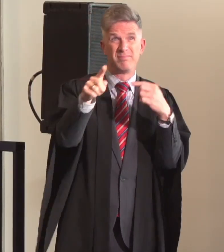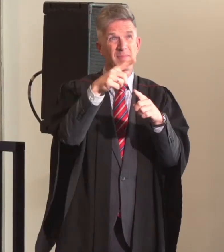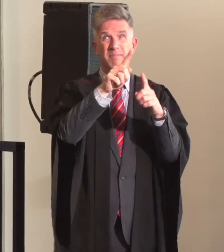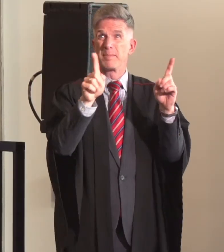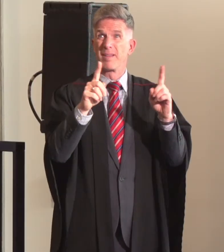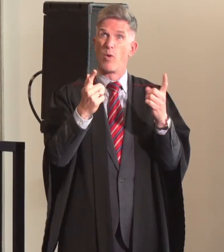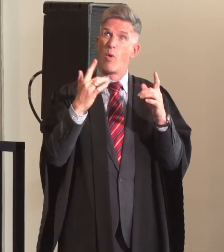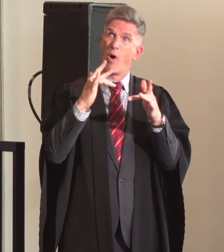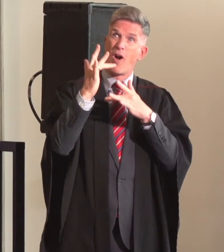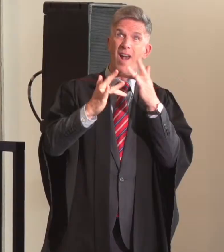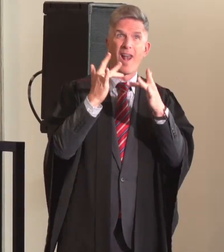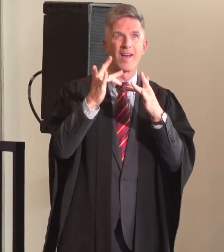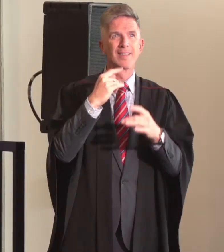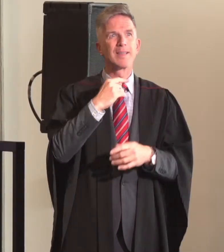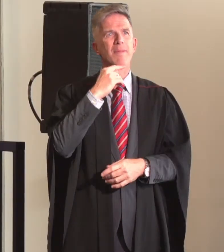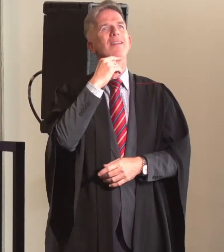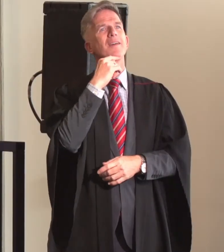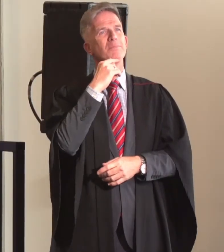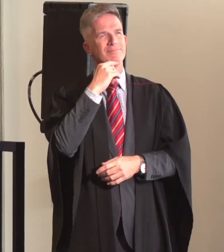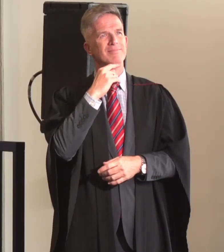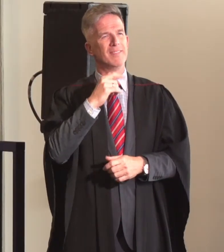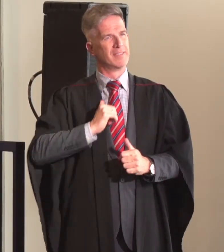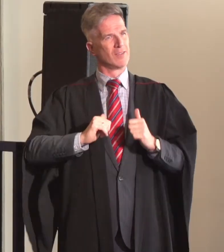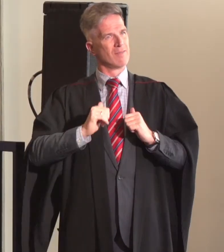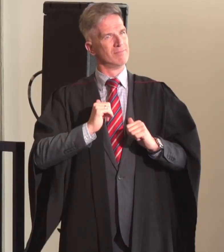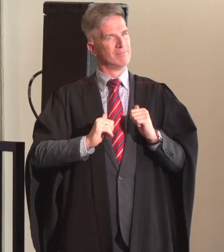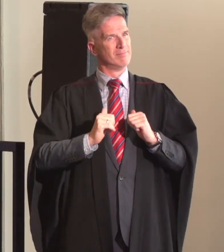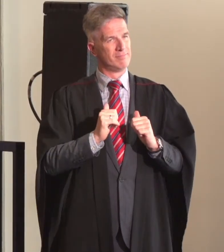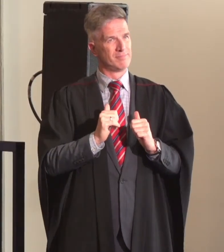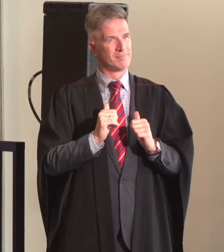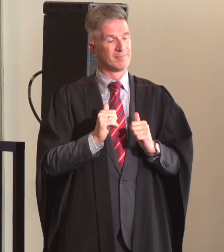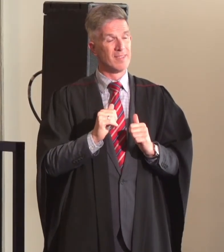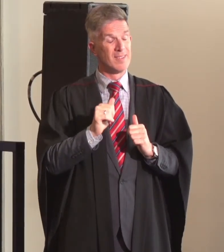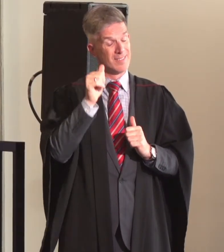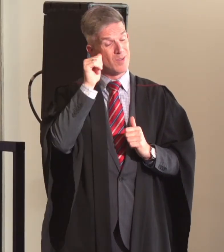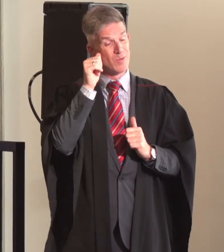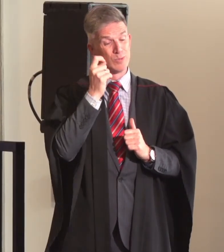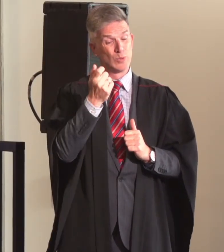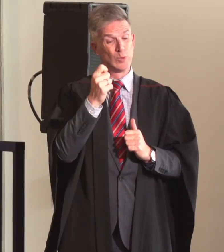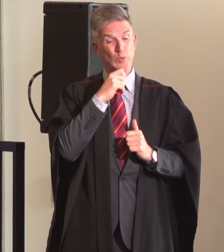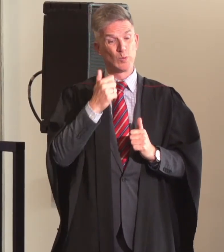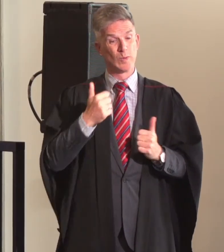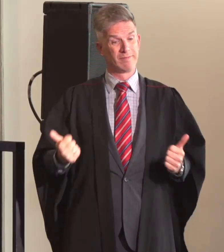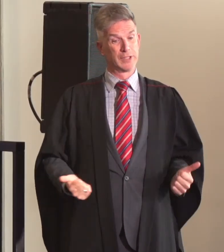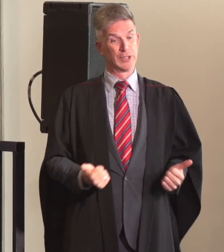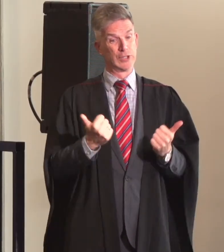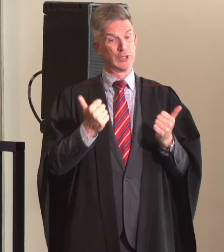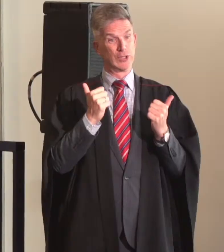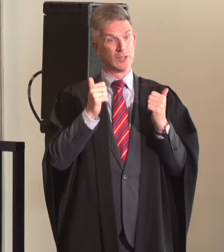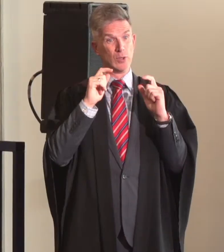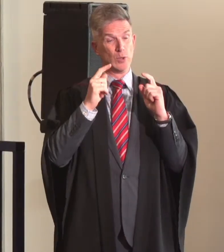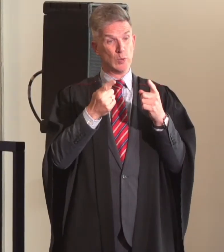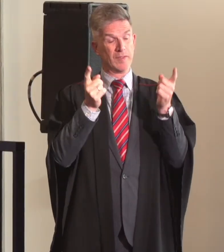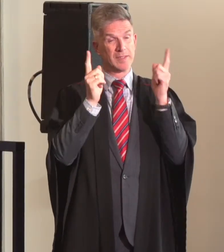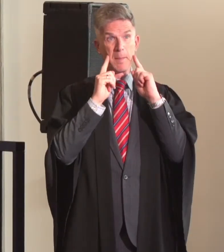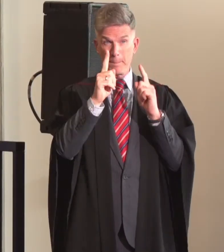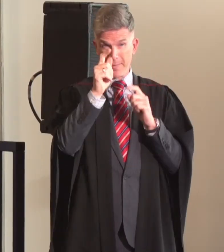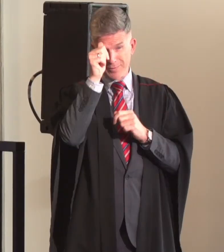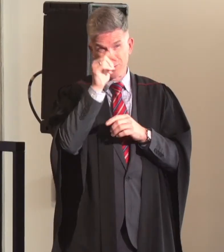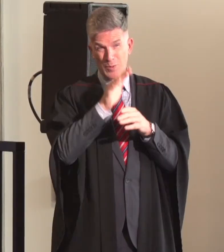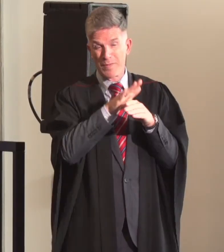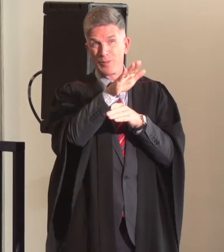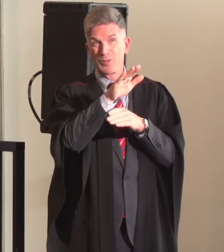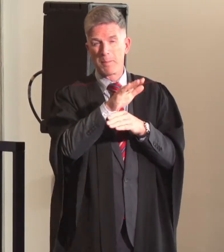be. Keep your head high. It feels weird to know that this chapter in my life is coming to an end, but I just know bigger and better things are heading my way, and I wish the